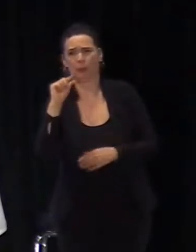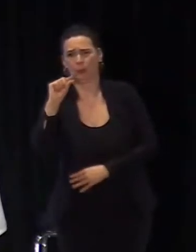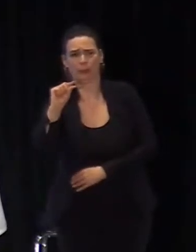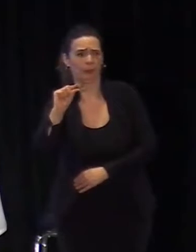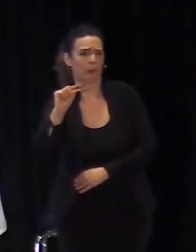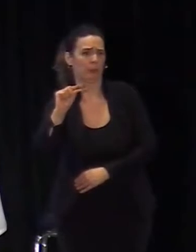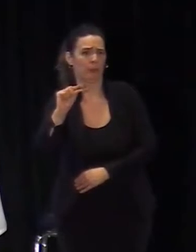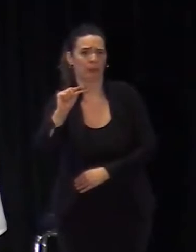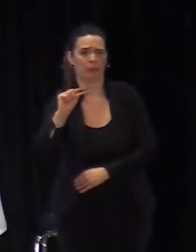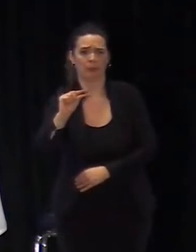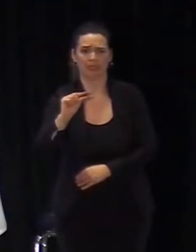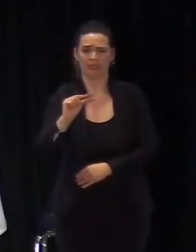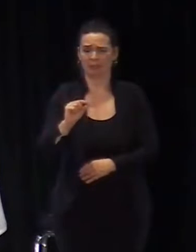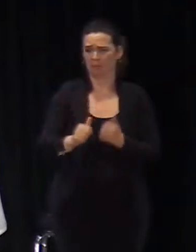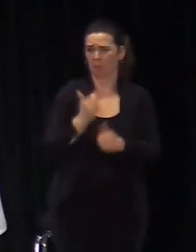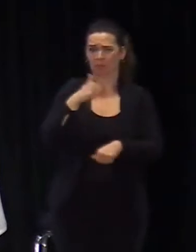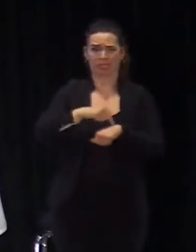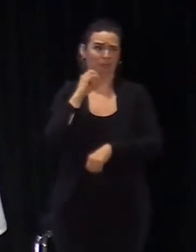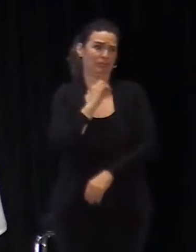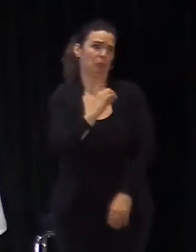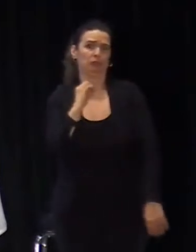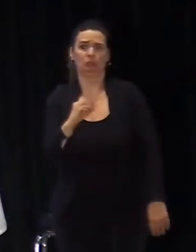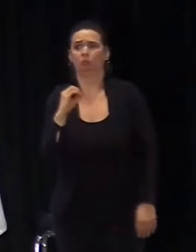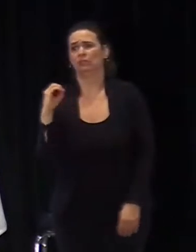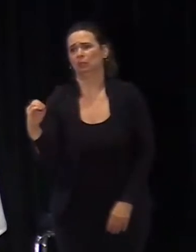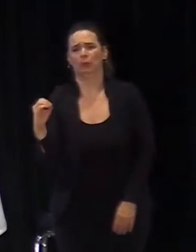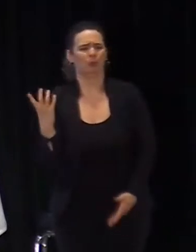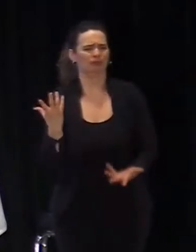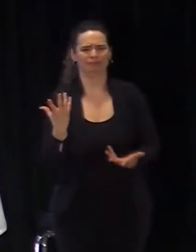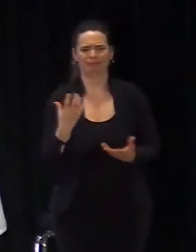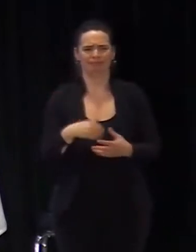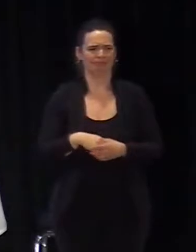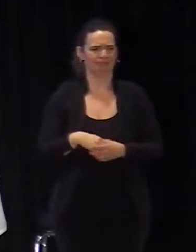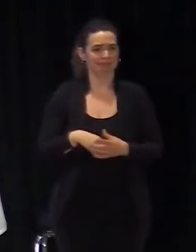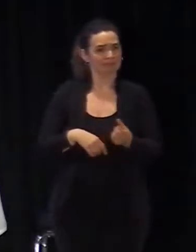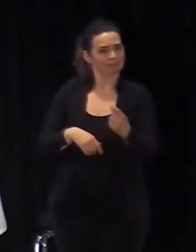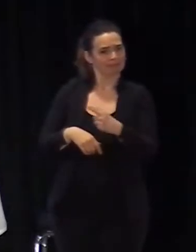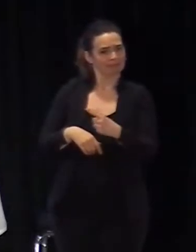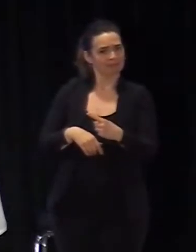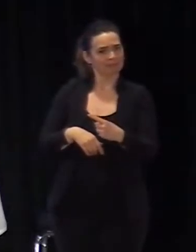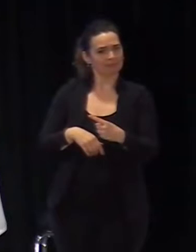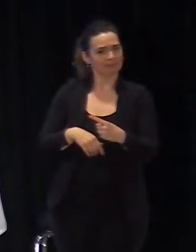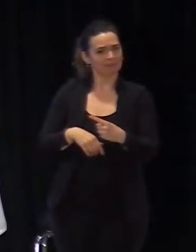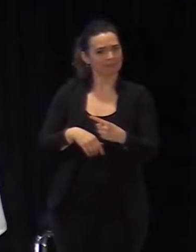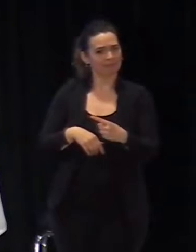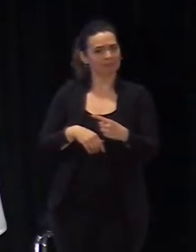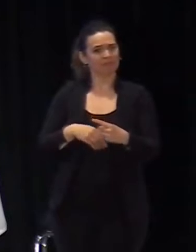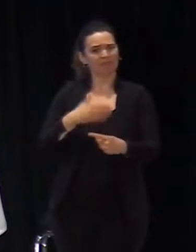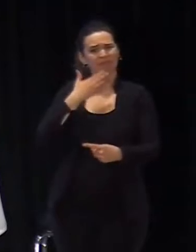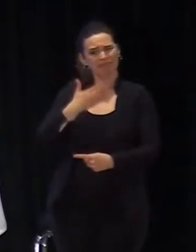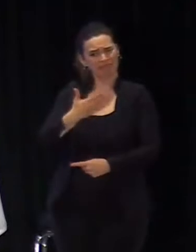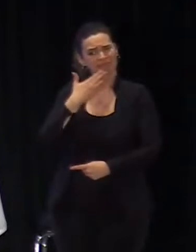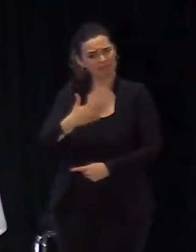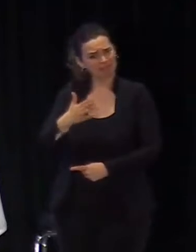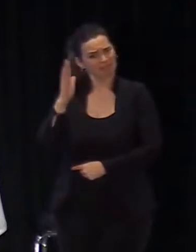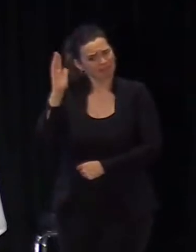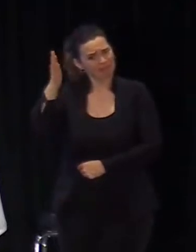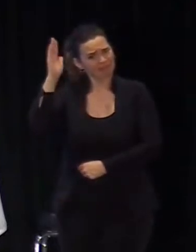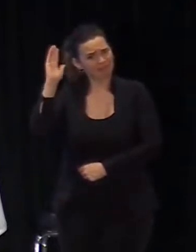for this briefing, despite your vision problems. I see two of you, Andrew. What do you think of that? No comment, Andrew.